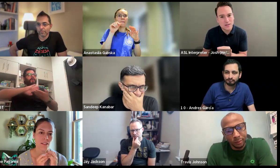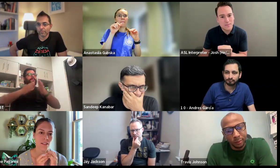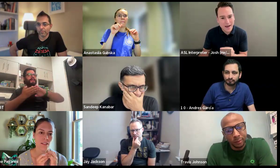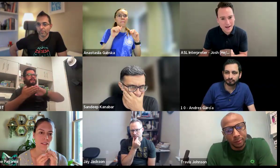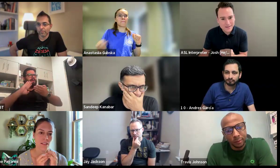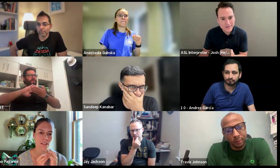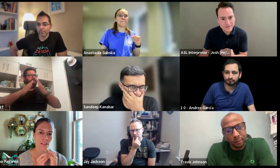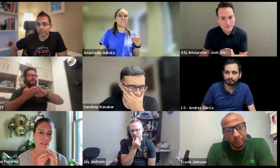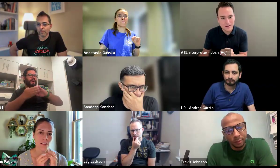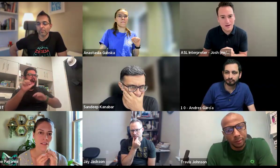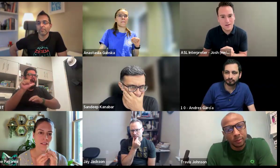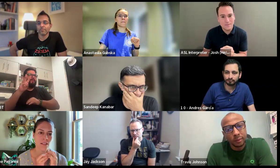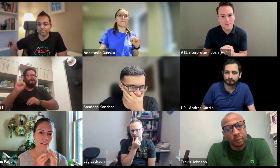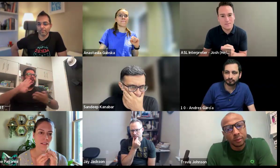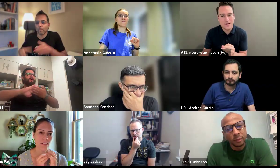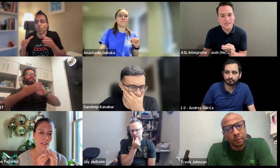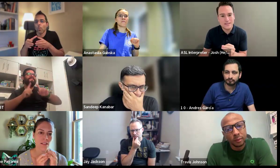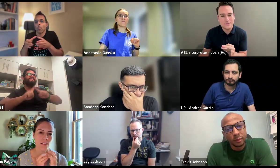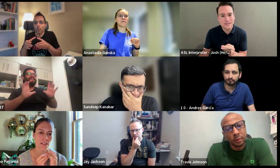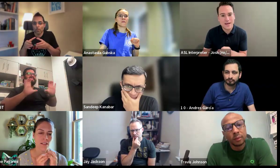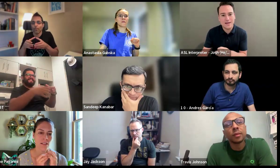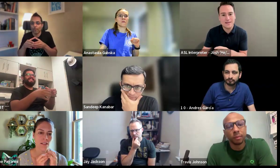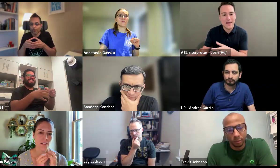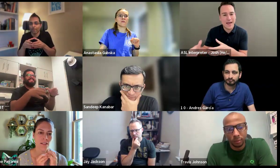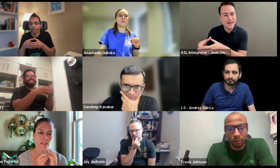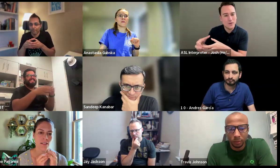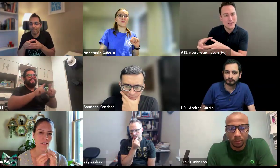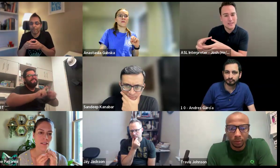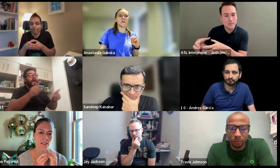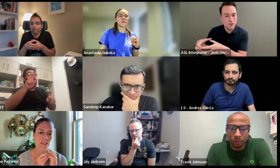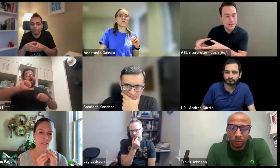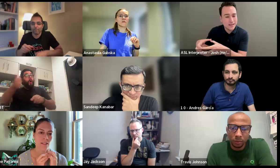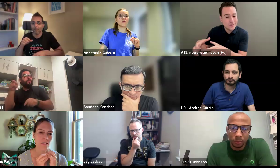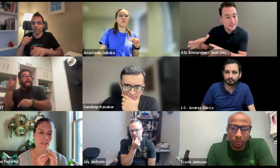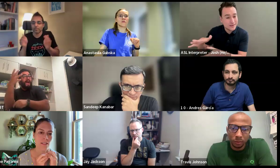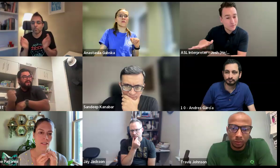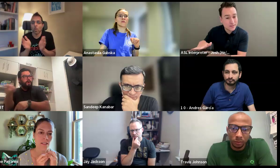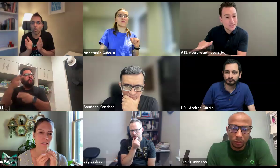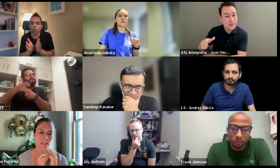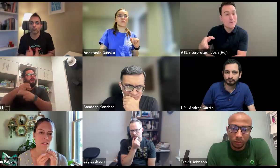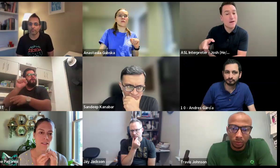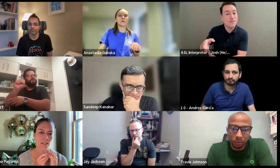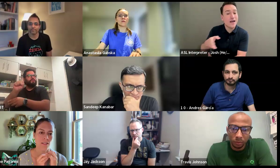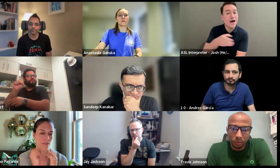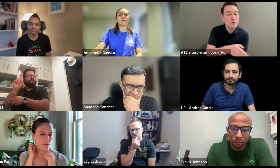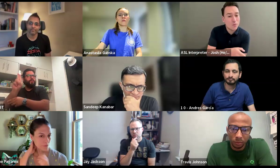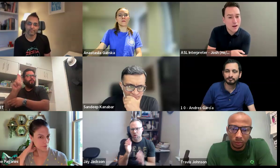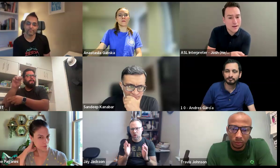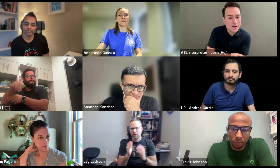in the past, but it seems like the AWS community is different. But the other one,